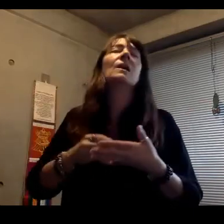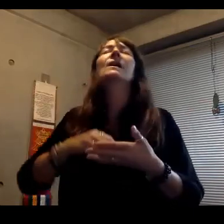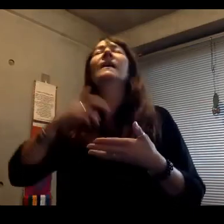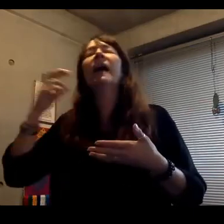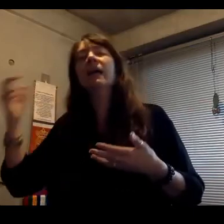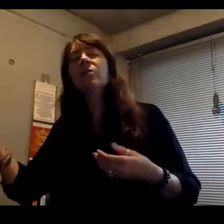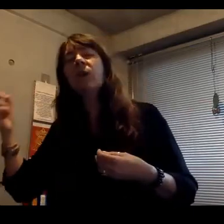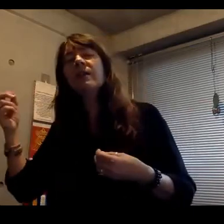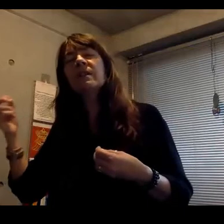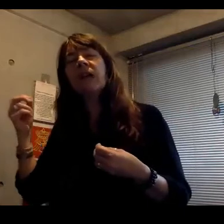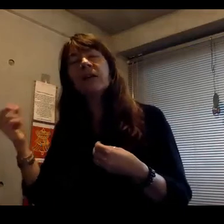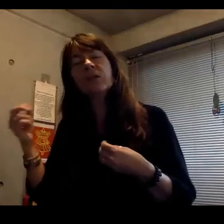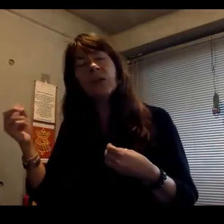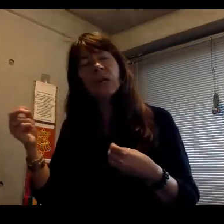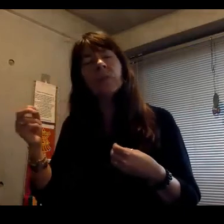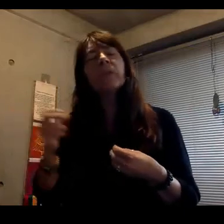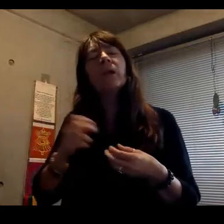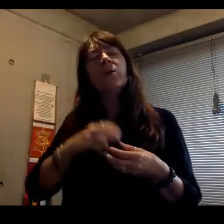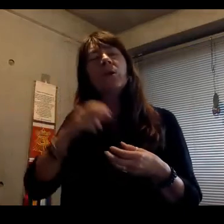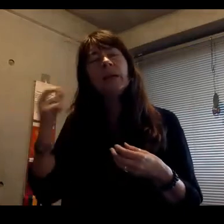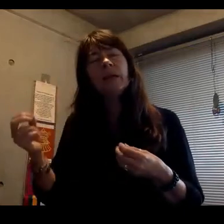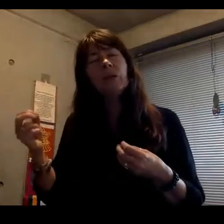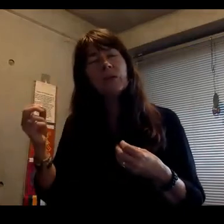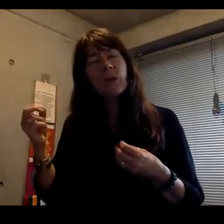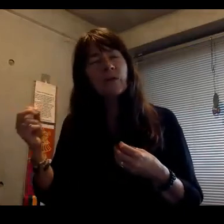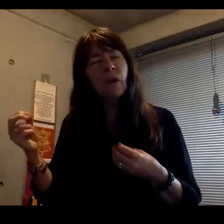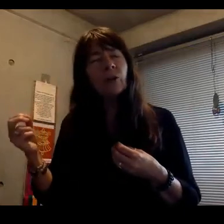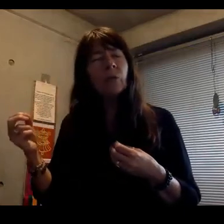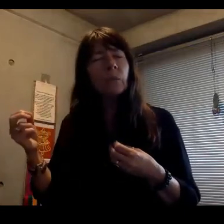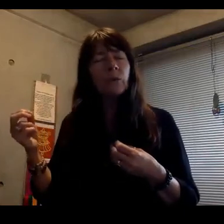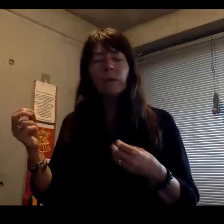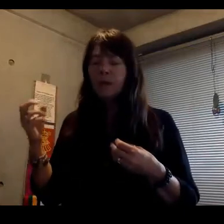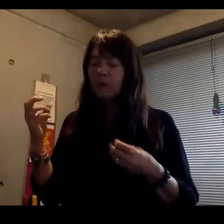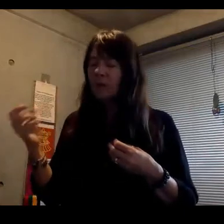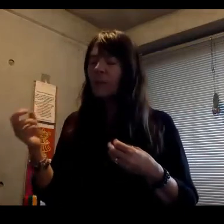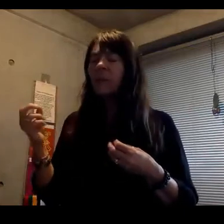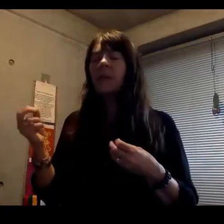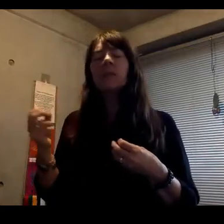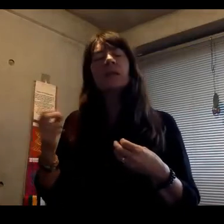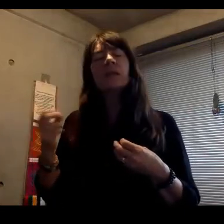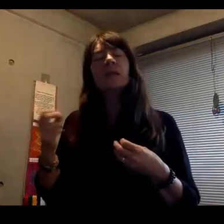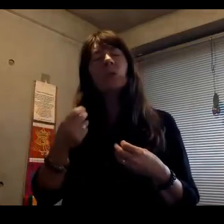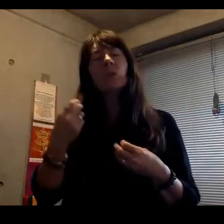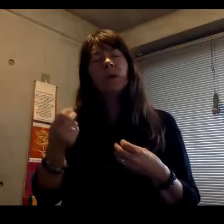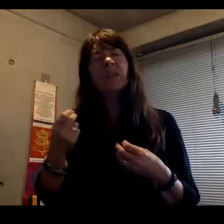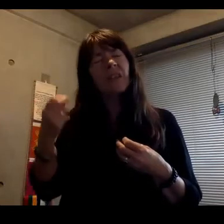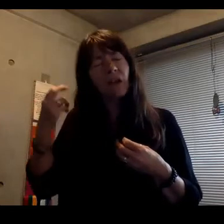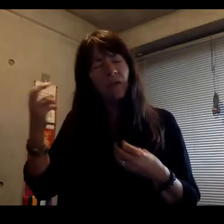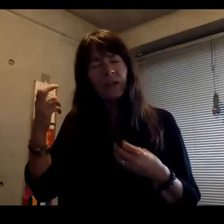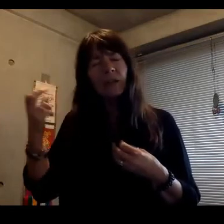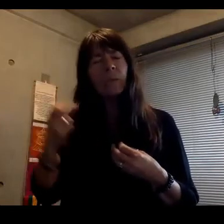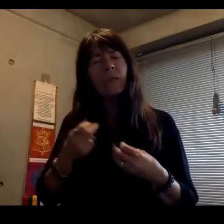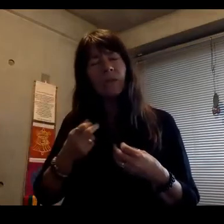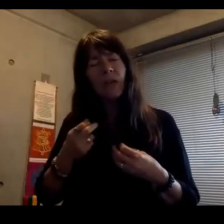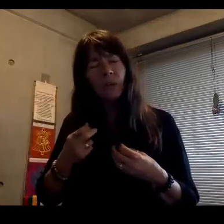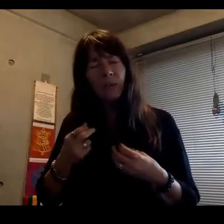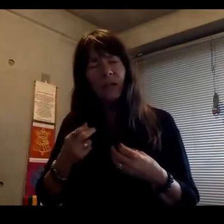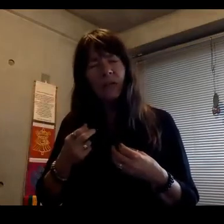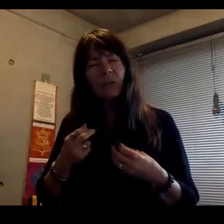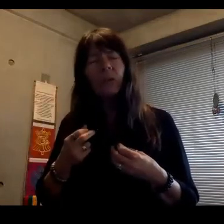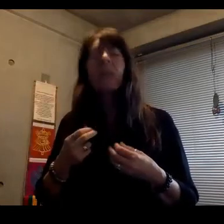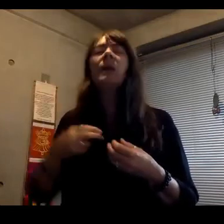statement, can I trust that thing? You're making yourself vulnerable to something that even the word itself has a bit of